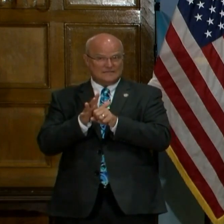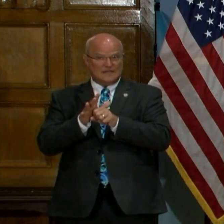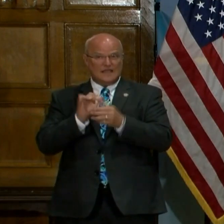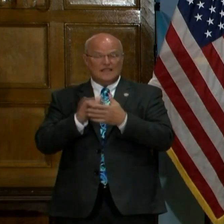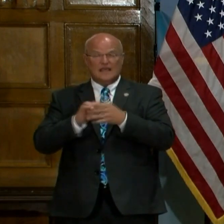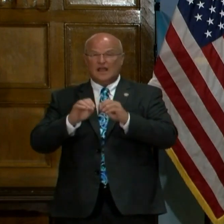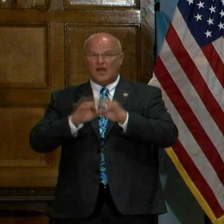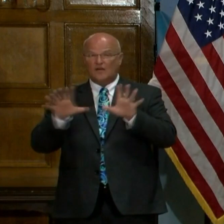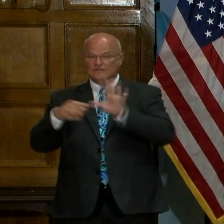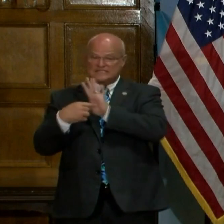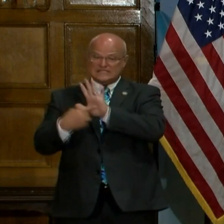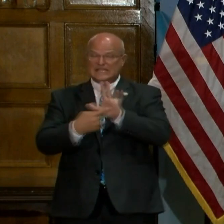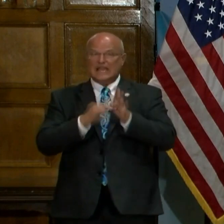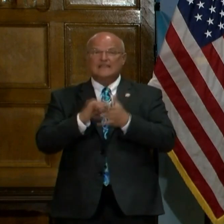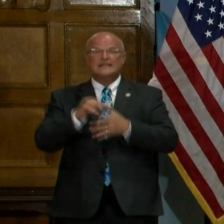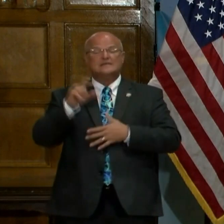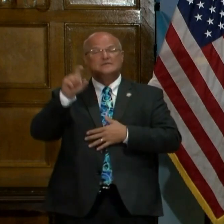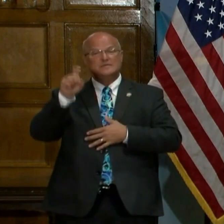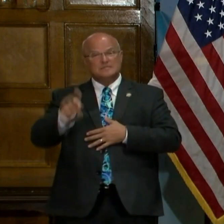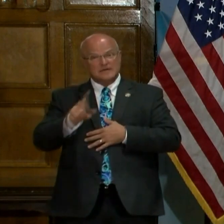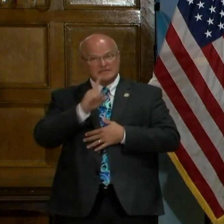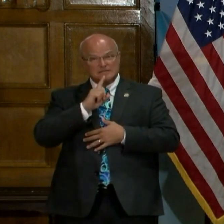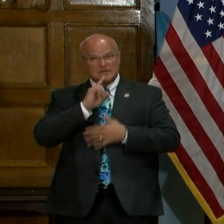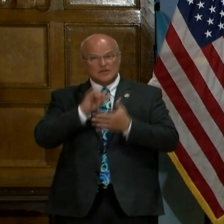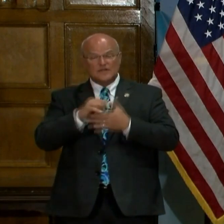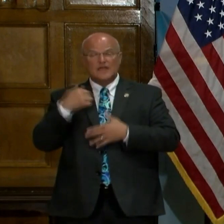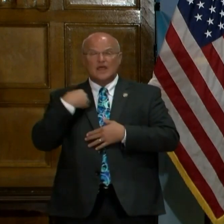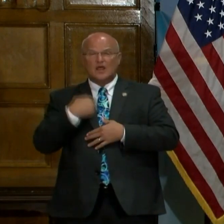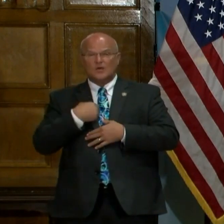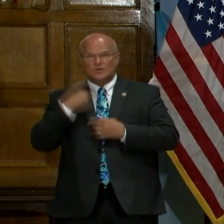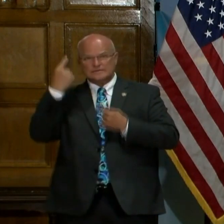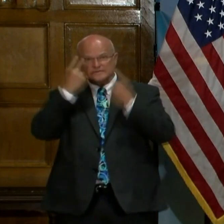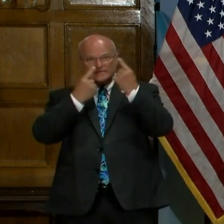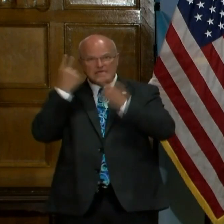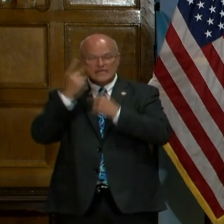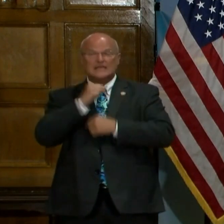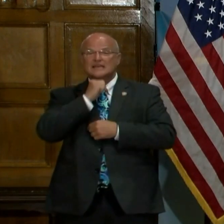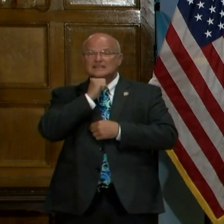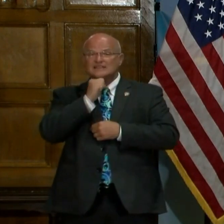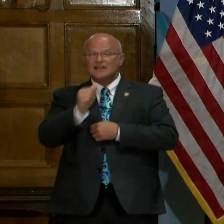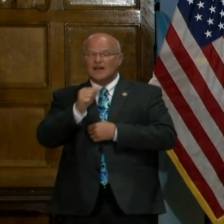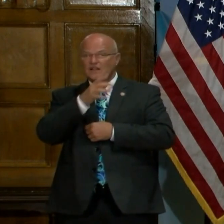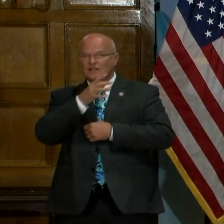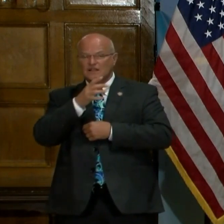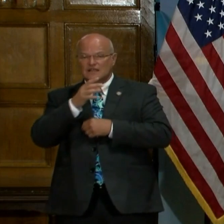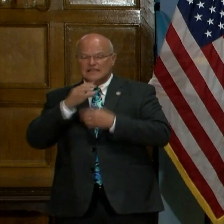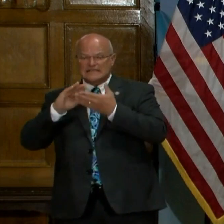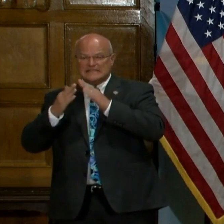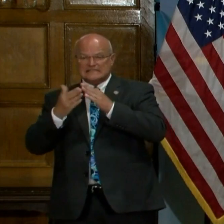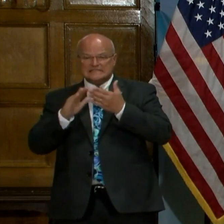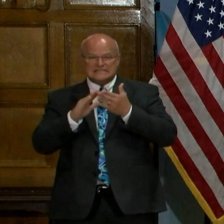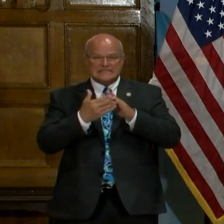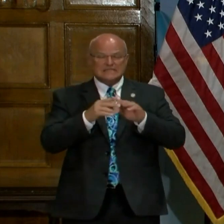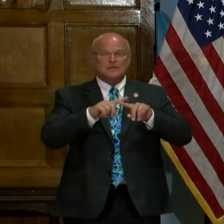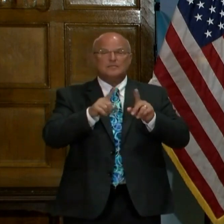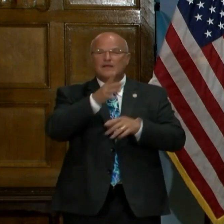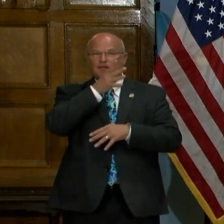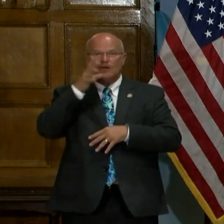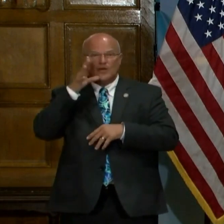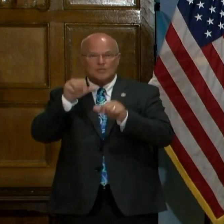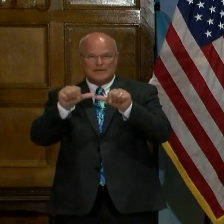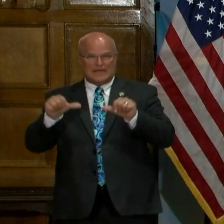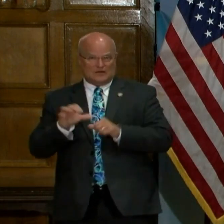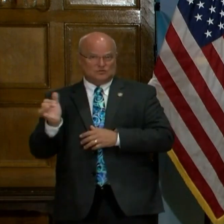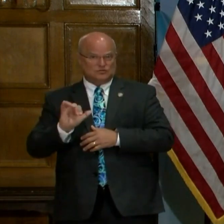which obviously indicates that we have to make sure that we're mindful, not just in the urban areas, but the rural areas as well,